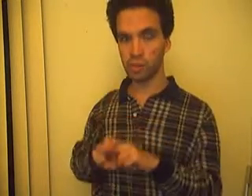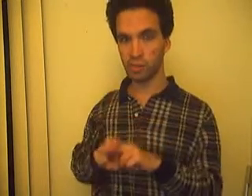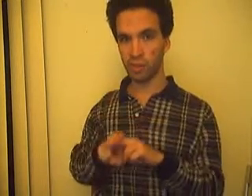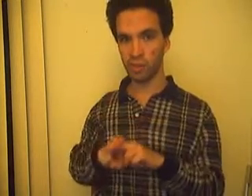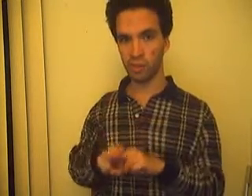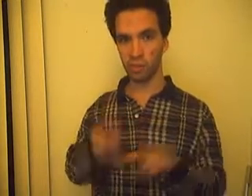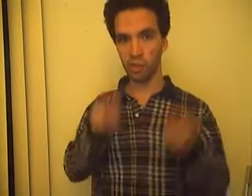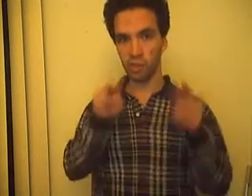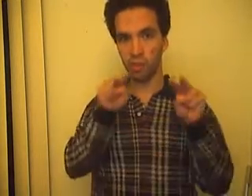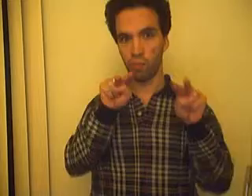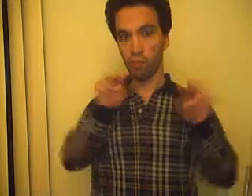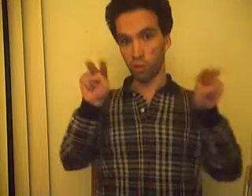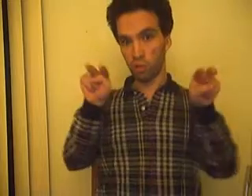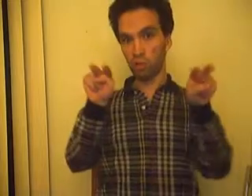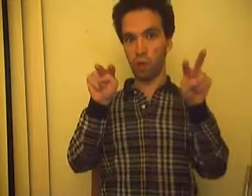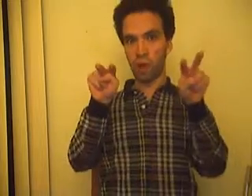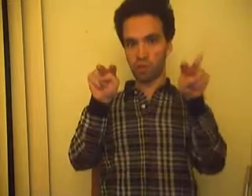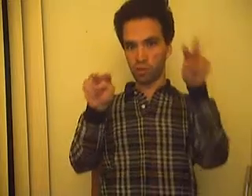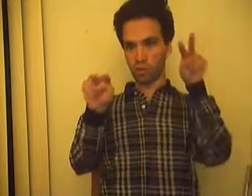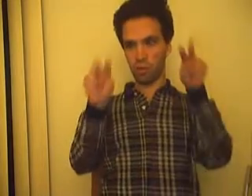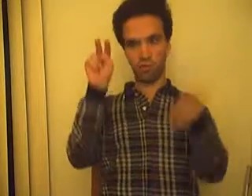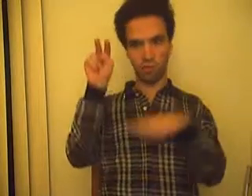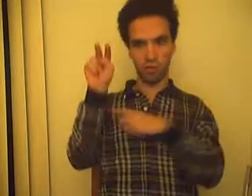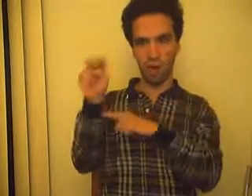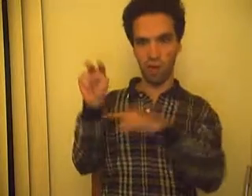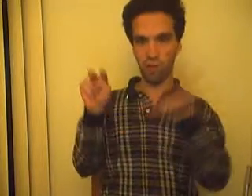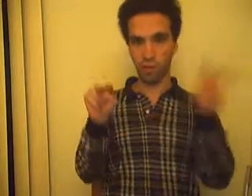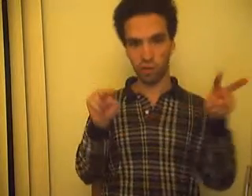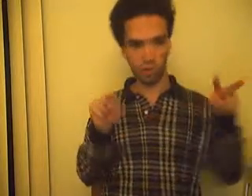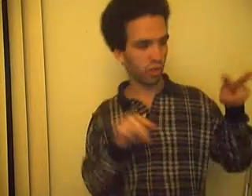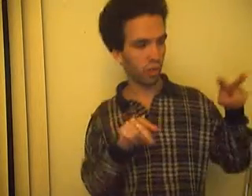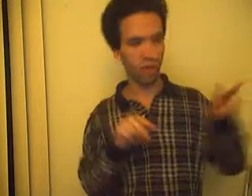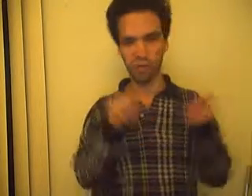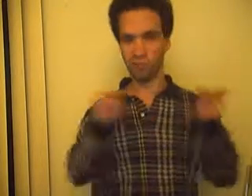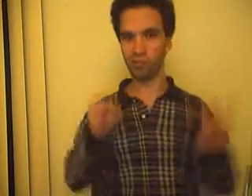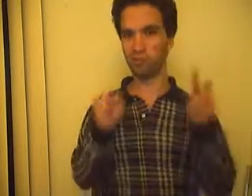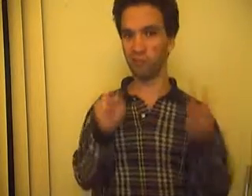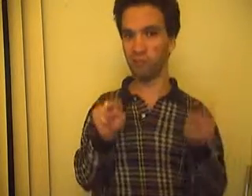sit, plural, watch. So I watch, she watches, we watch.